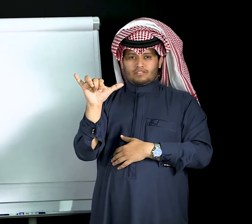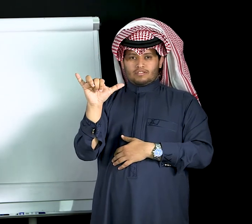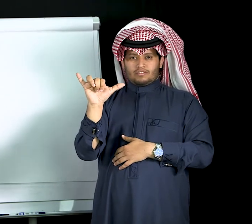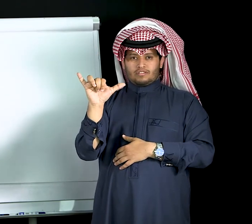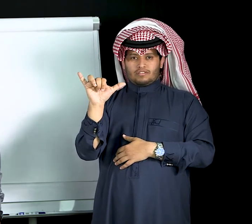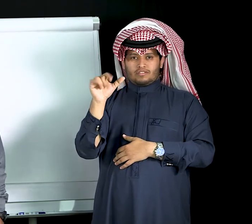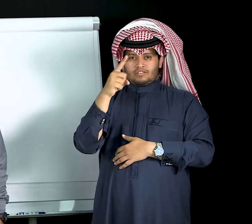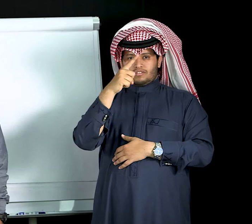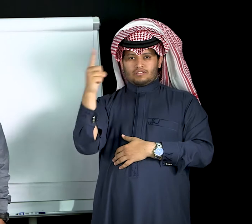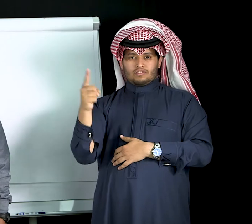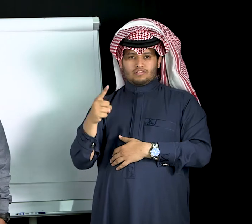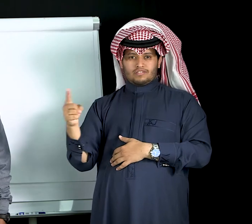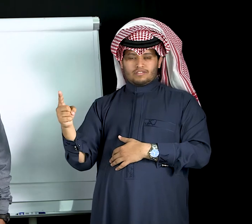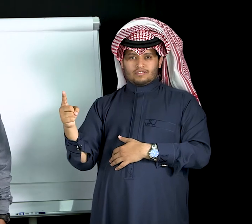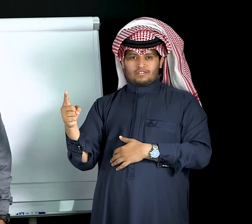Z.